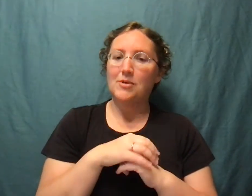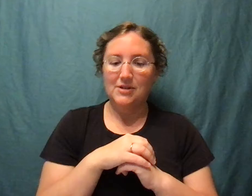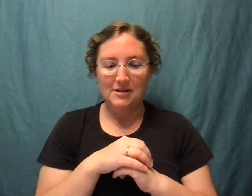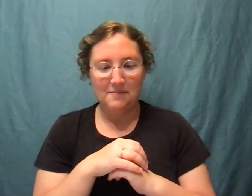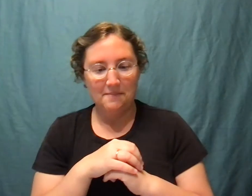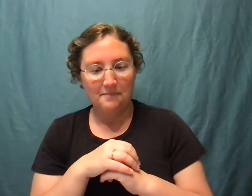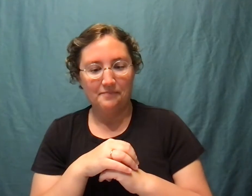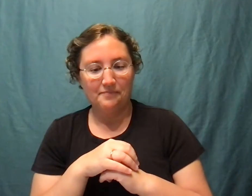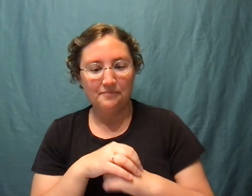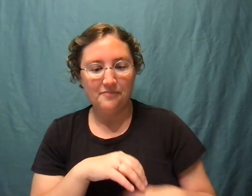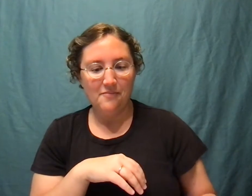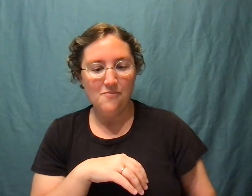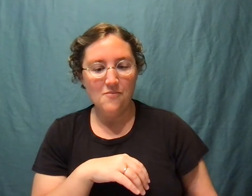person.